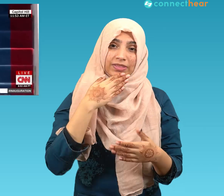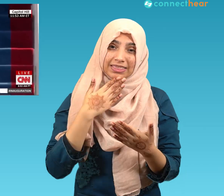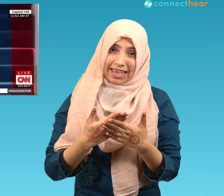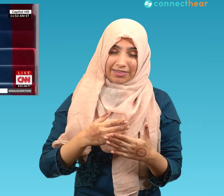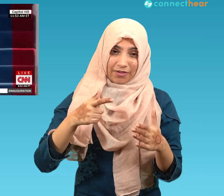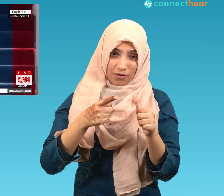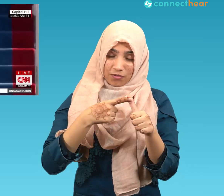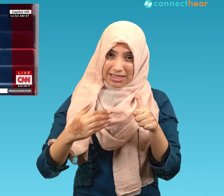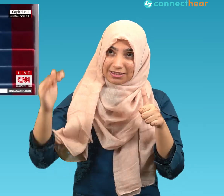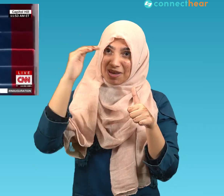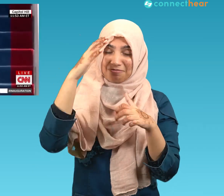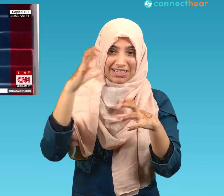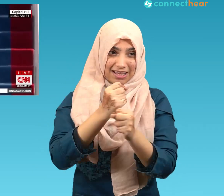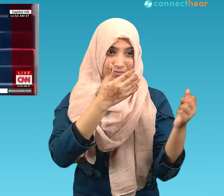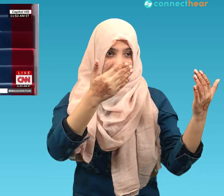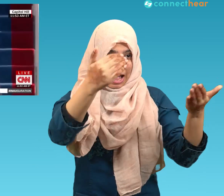know